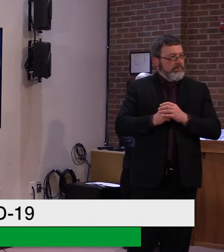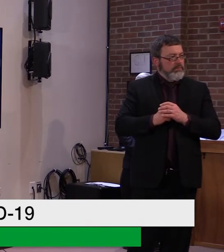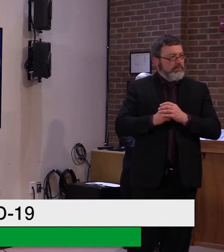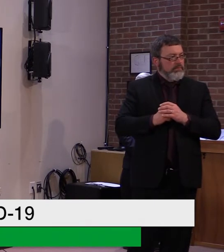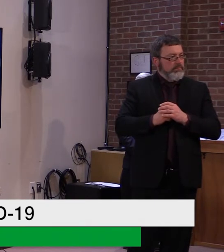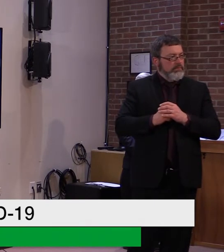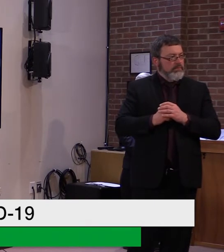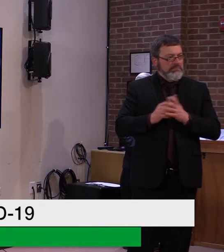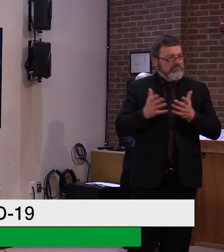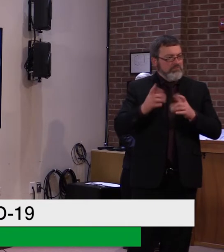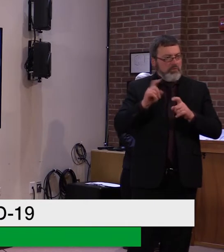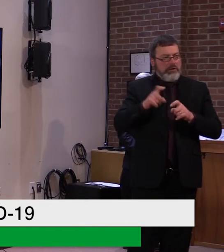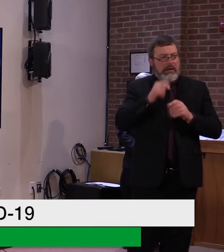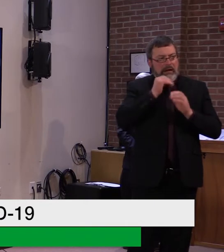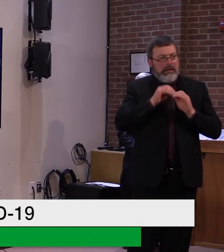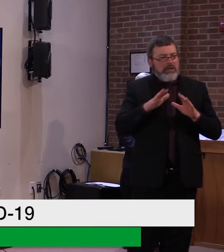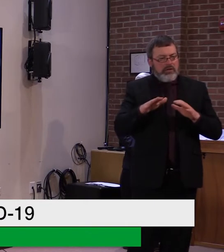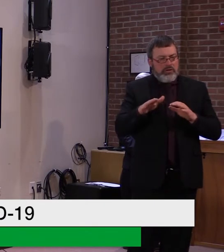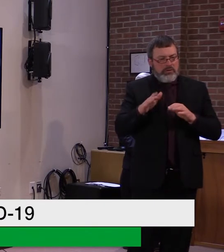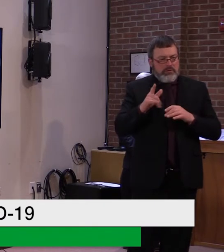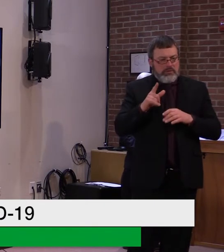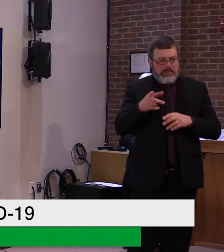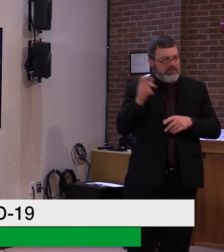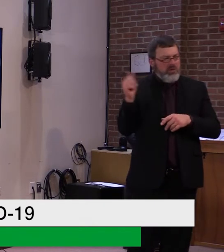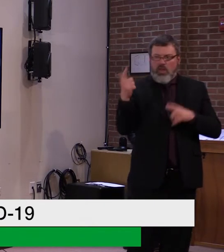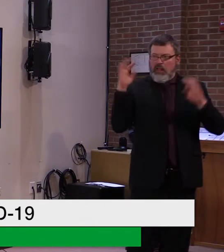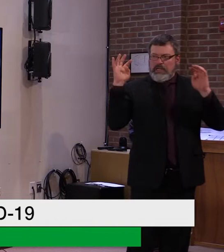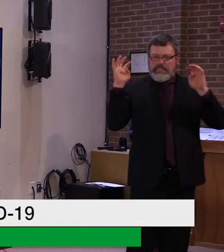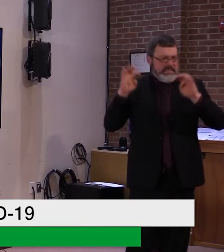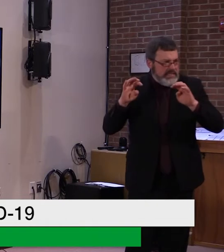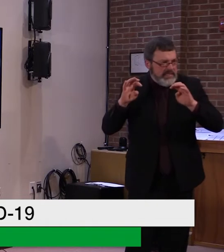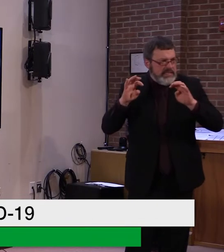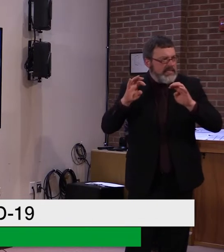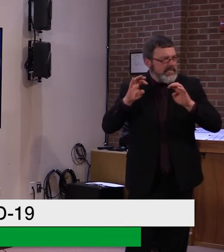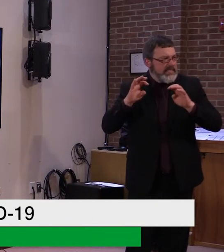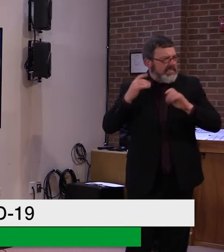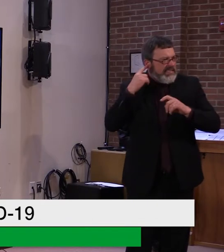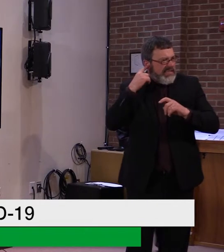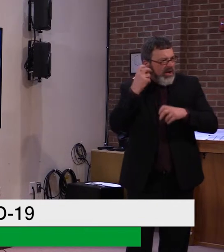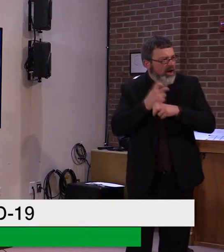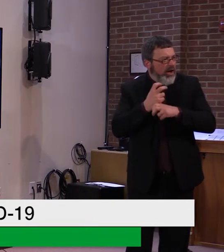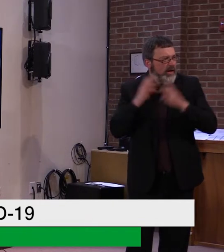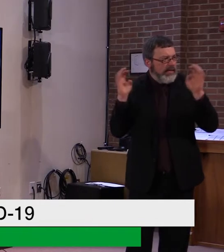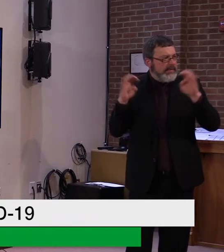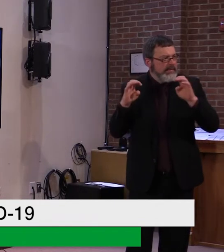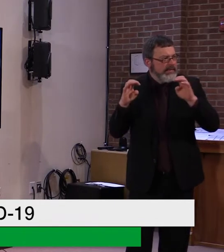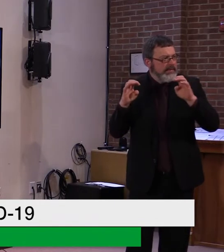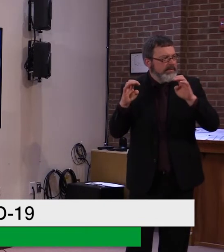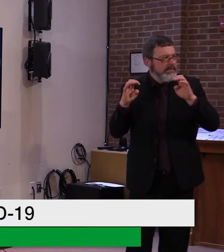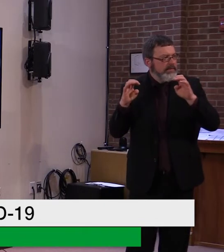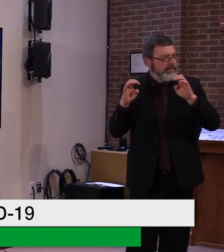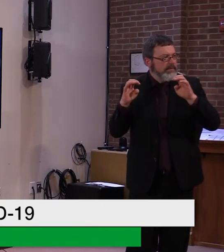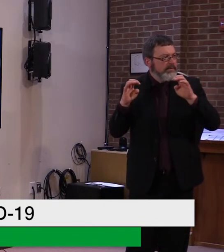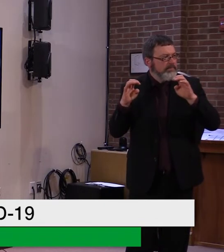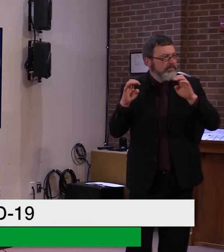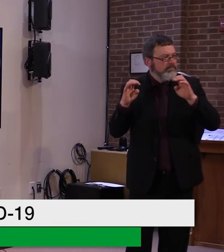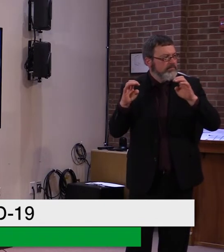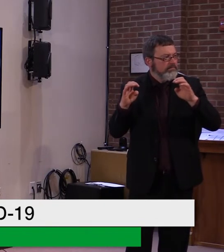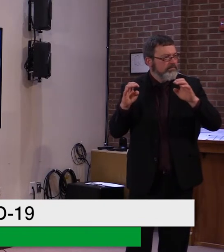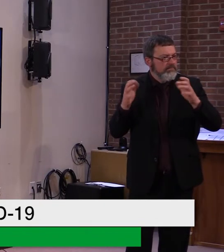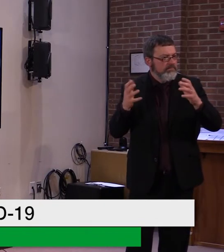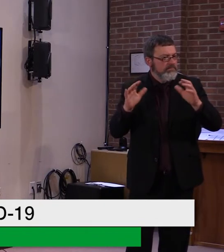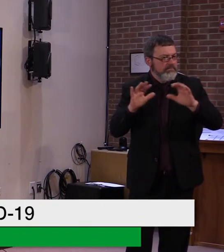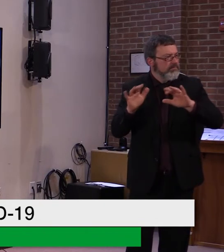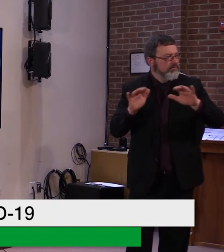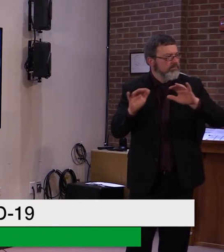and what's going to happen if a medical staff member if there's a certain medical staff member who gets sick and we're